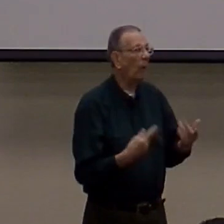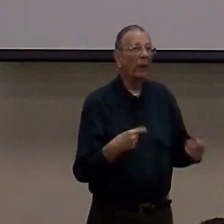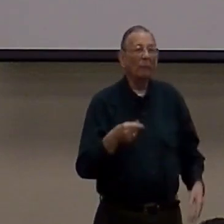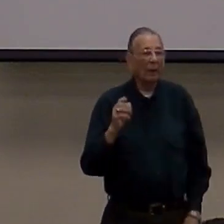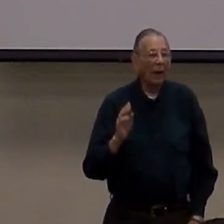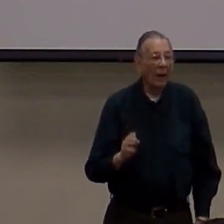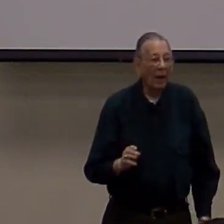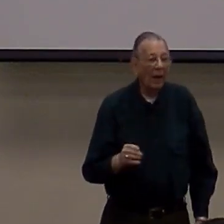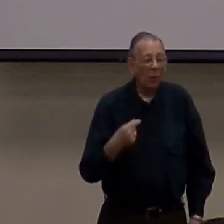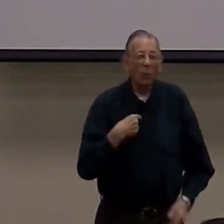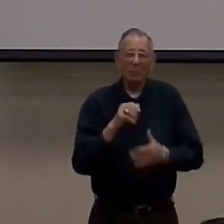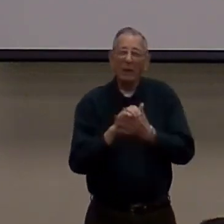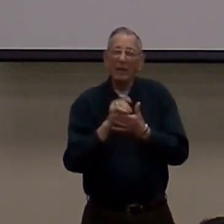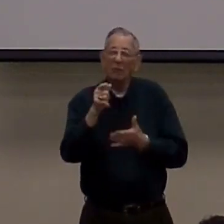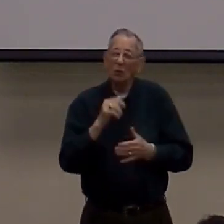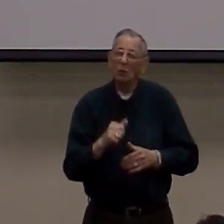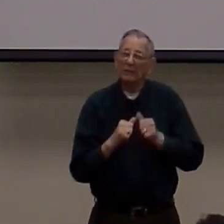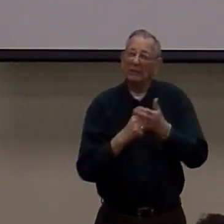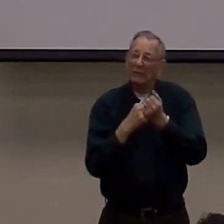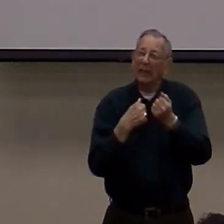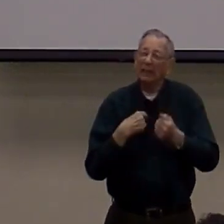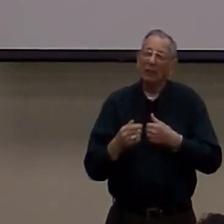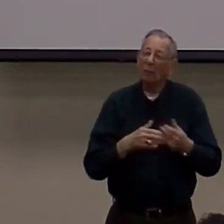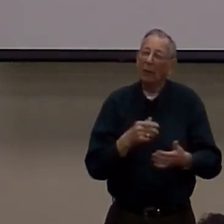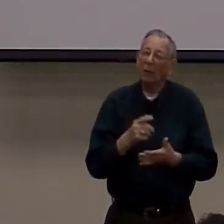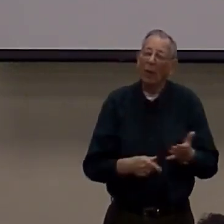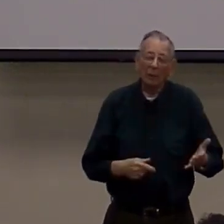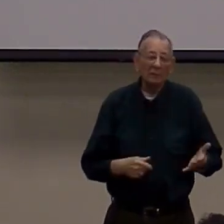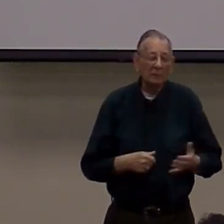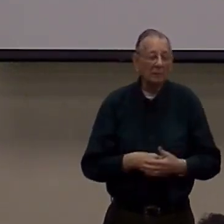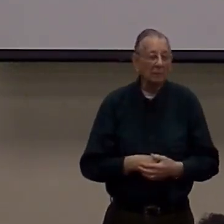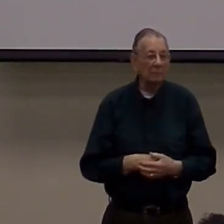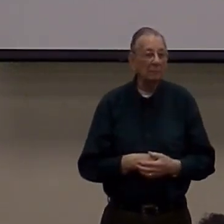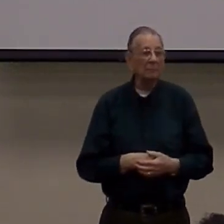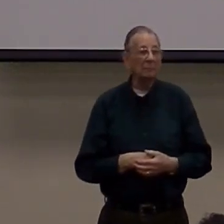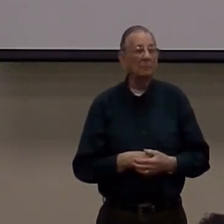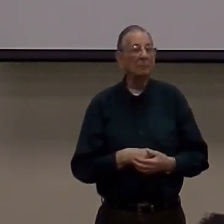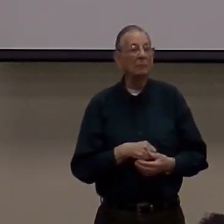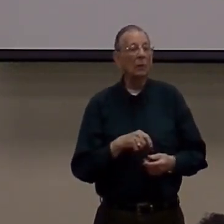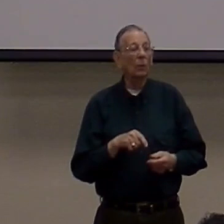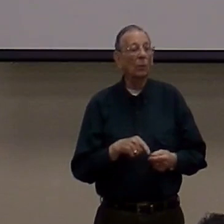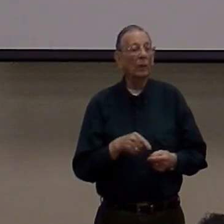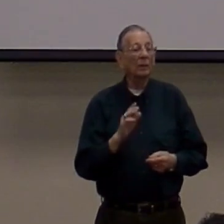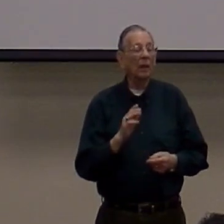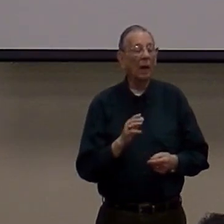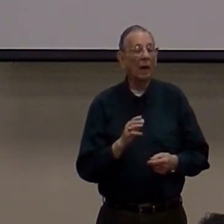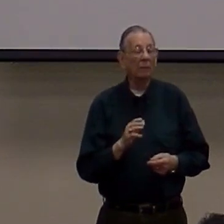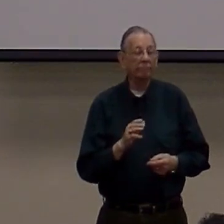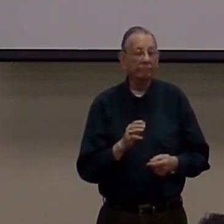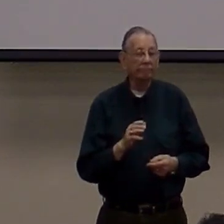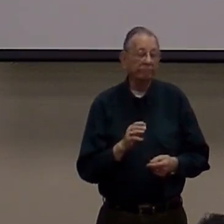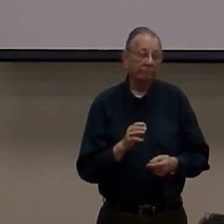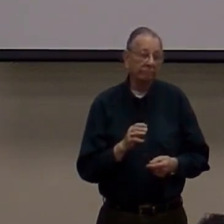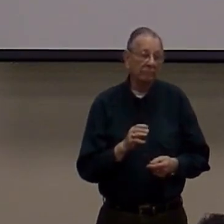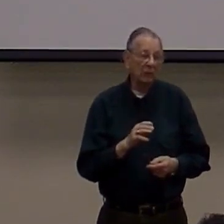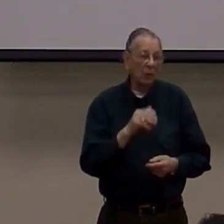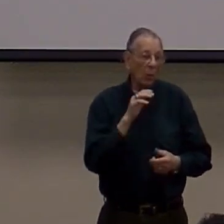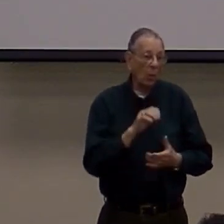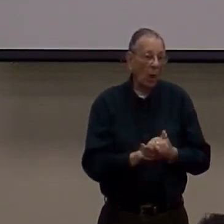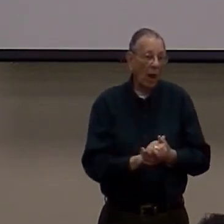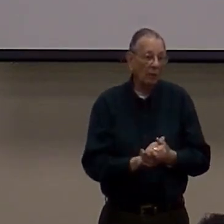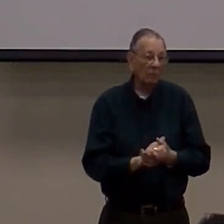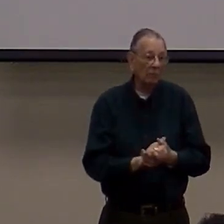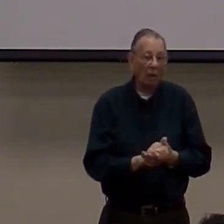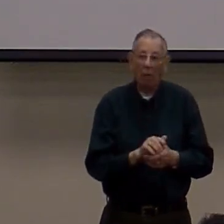God? We believe that you would sustain us no matter what." When, God forbid, your spouse takes